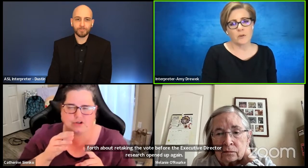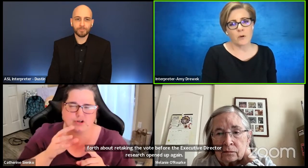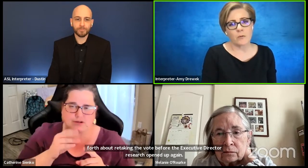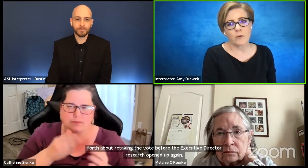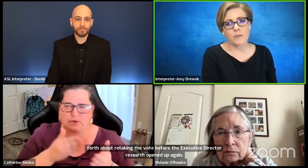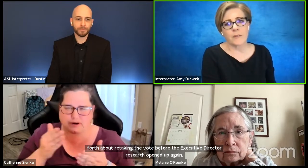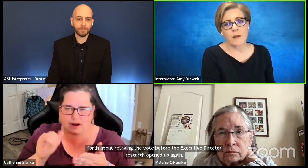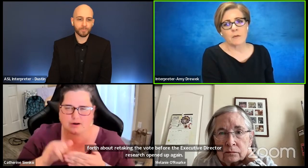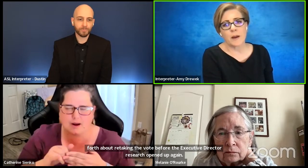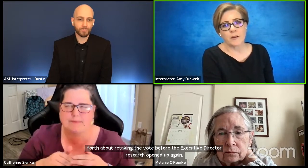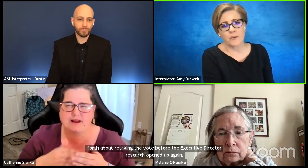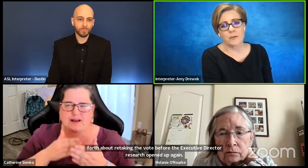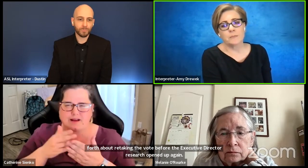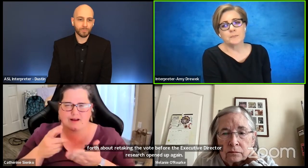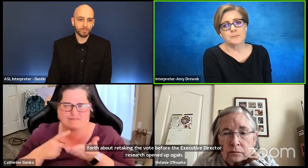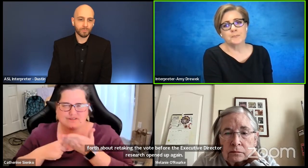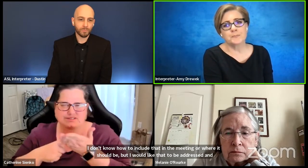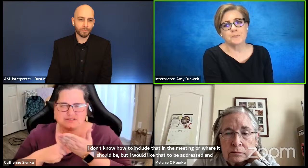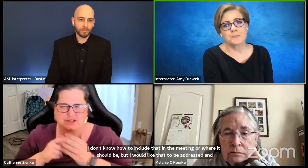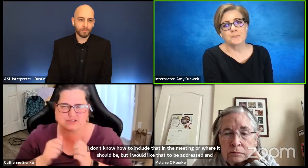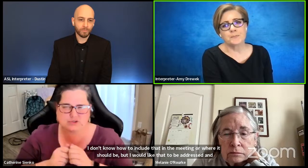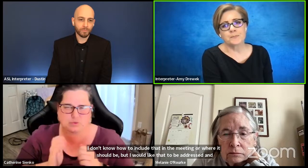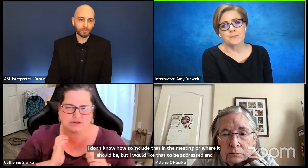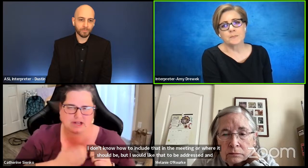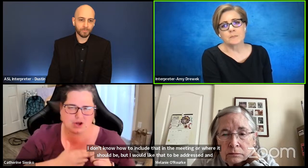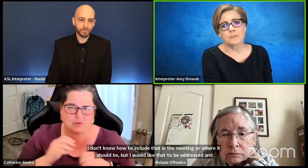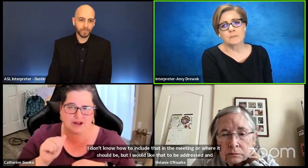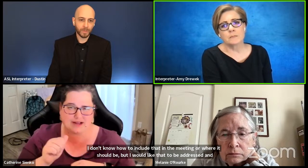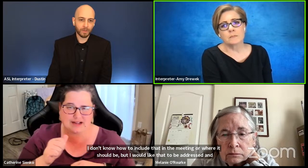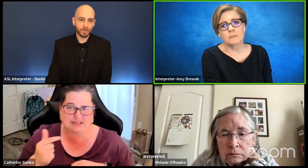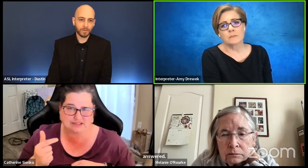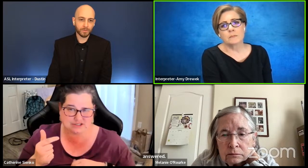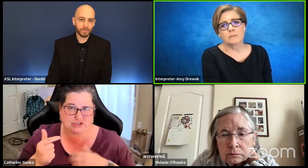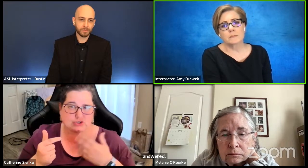Thank you, Commissioner O'Rourke, for that reminder.